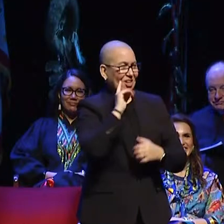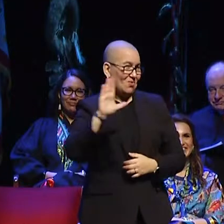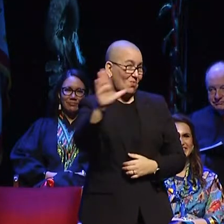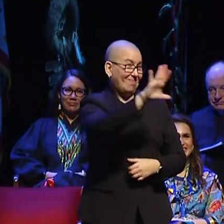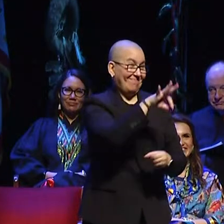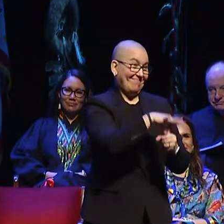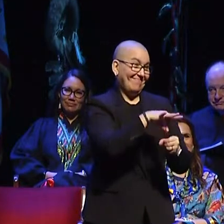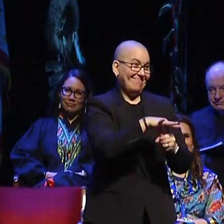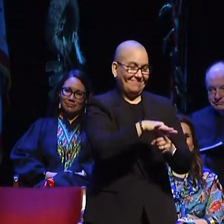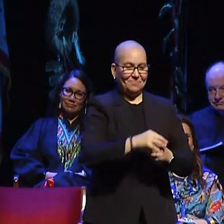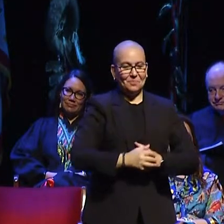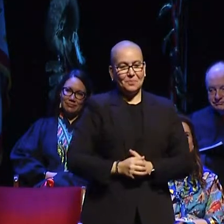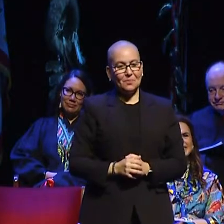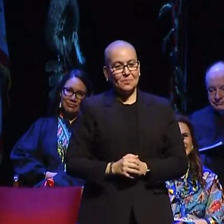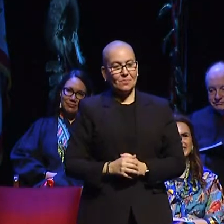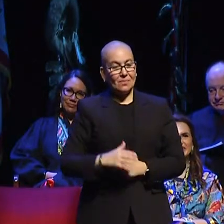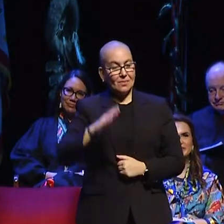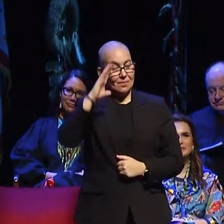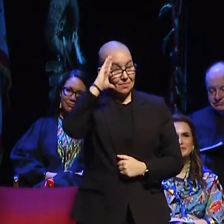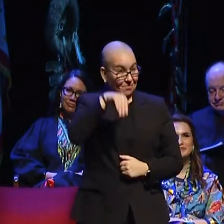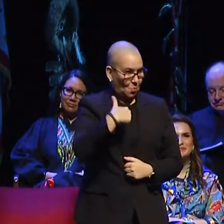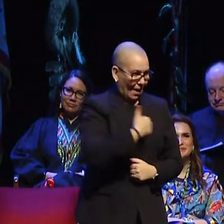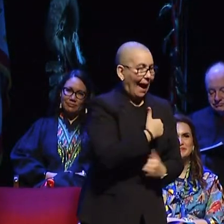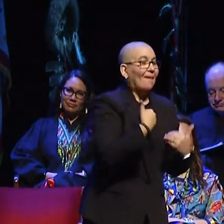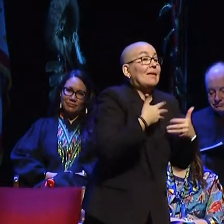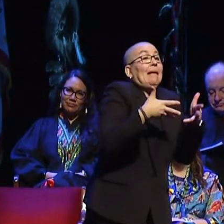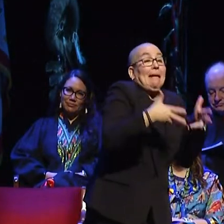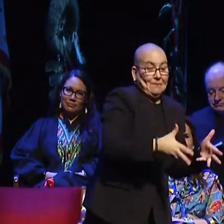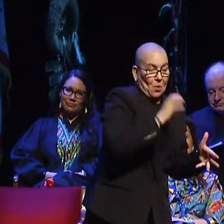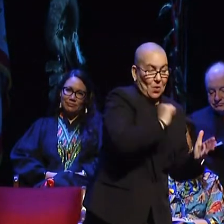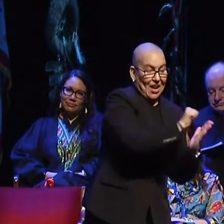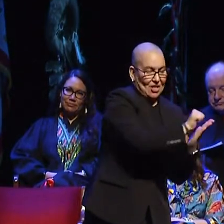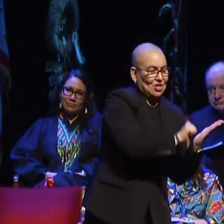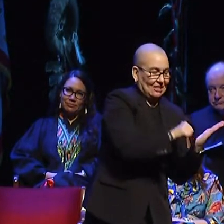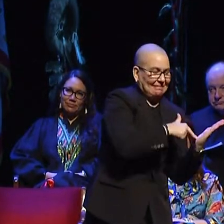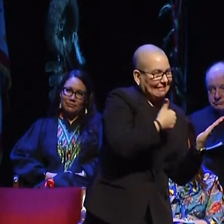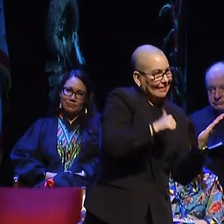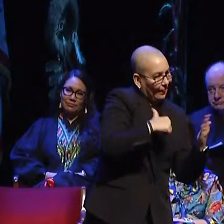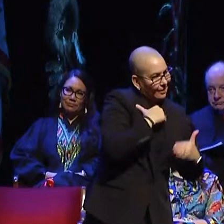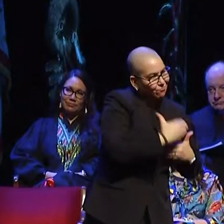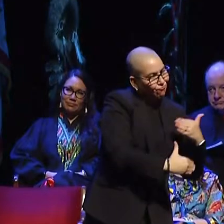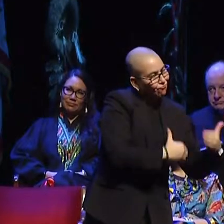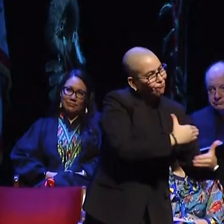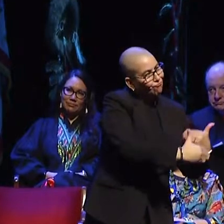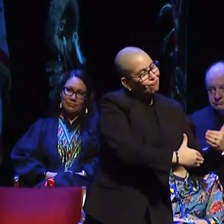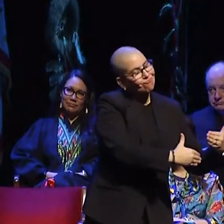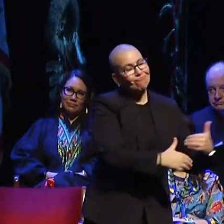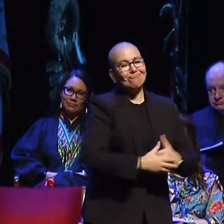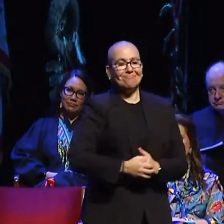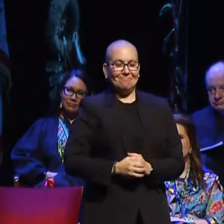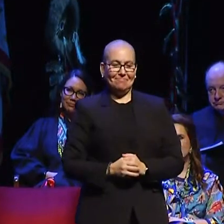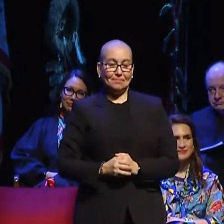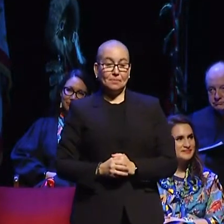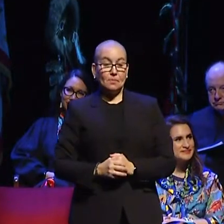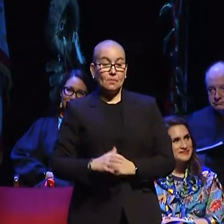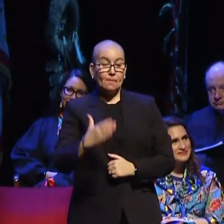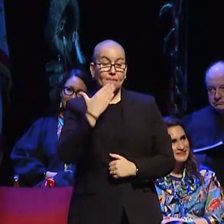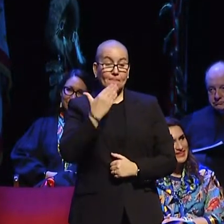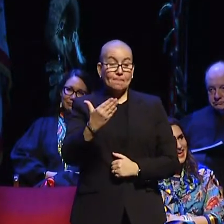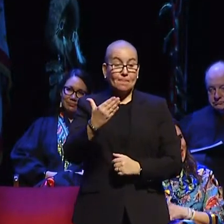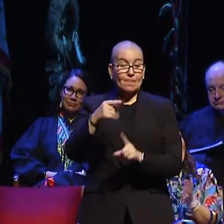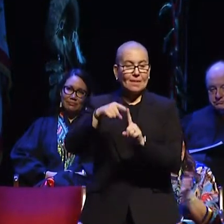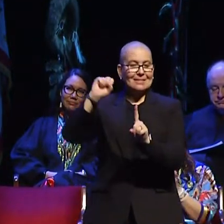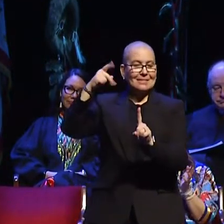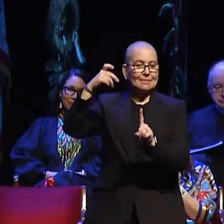got bold agenda and a lot of work to do, and I'm grateful. But I want to take a moment, a special thank you to Speaker of the House, Melissa Hortman.